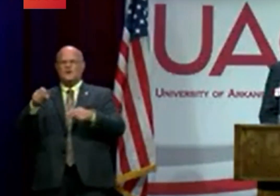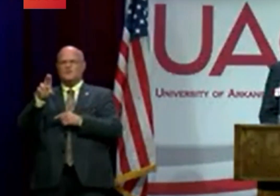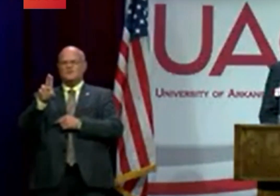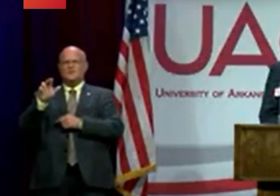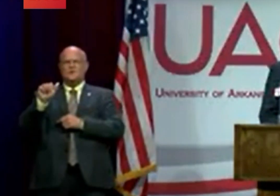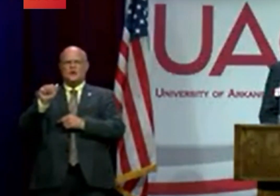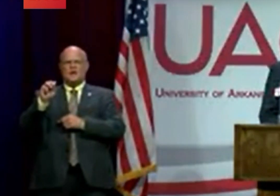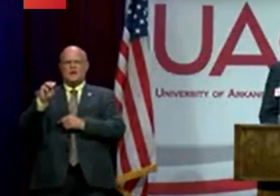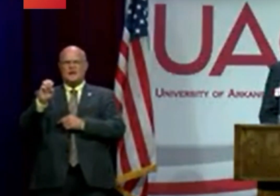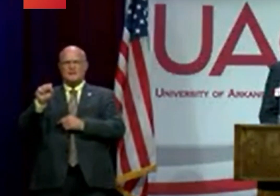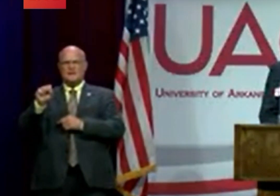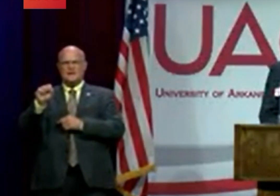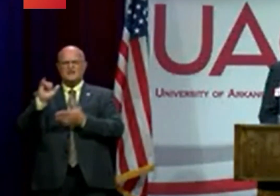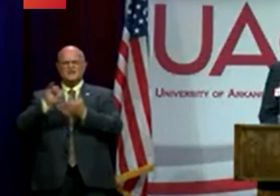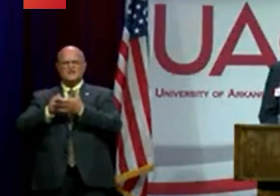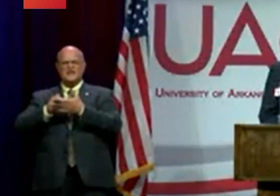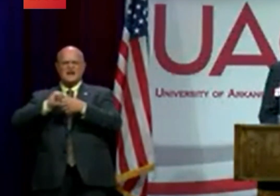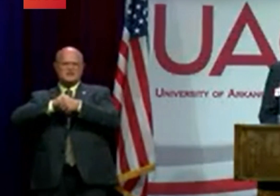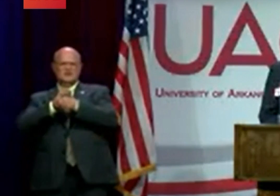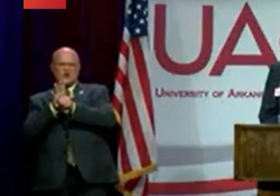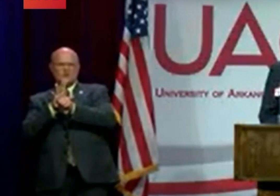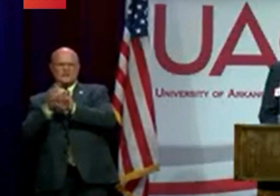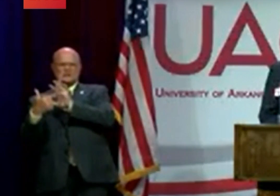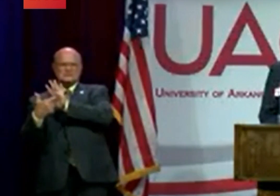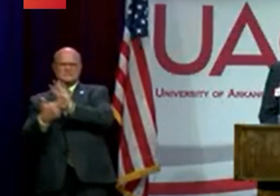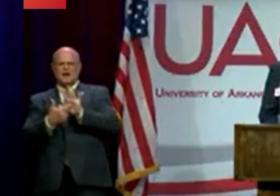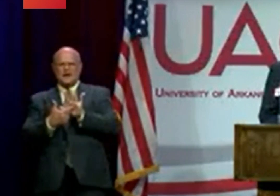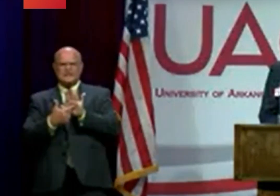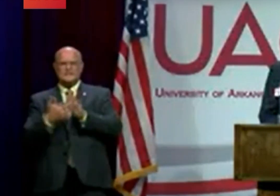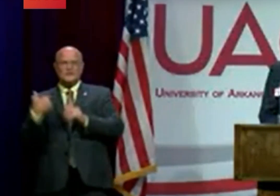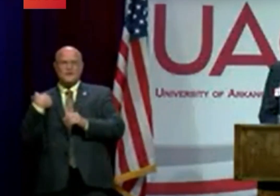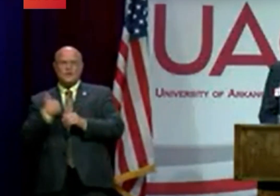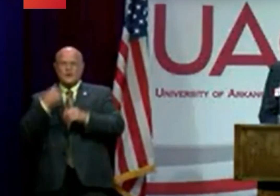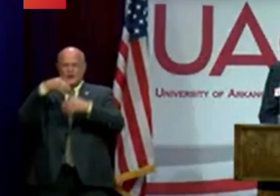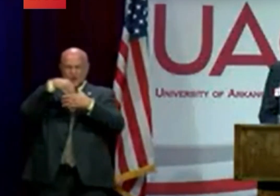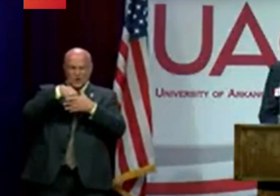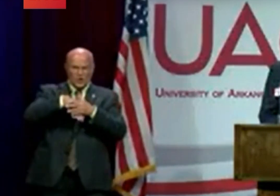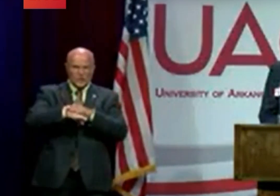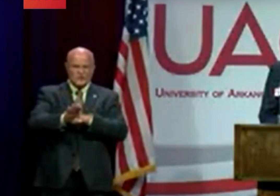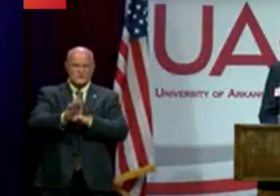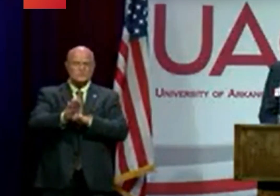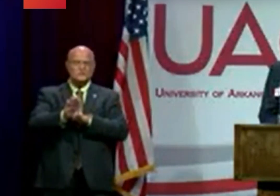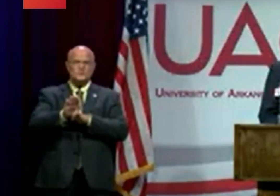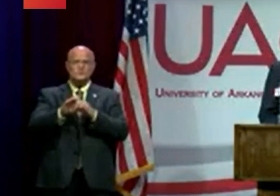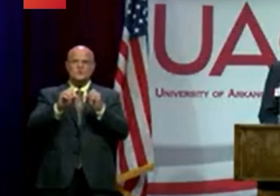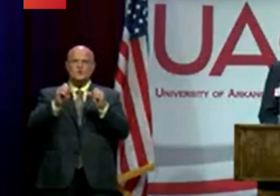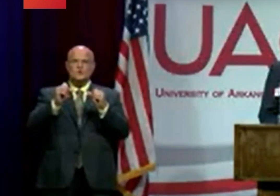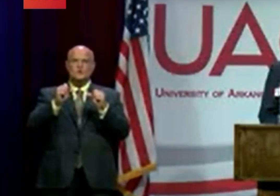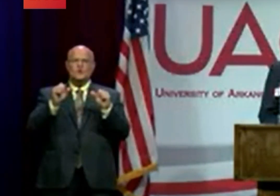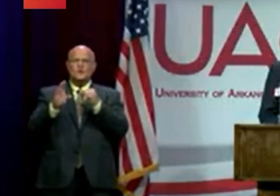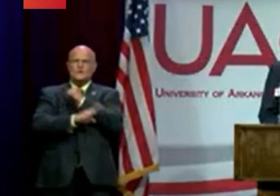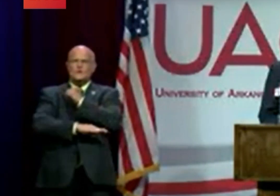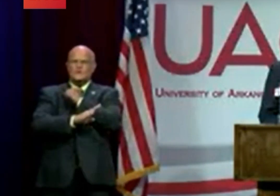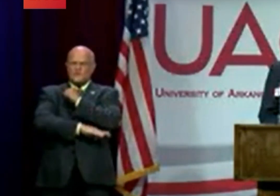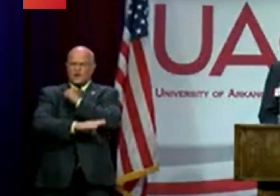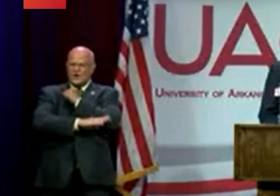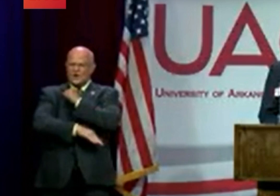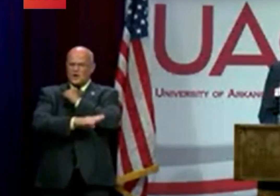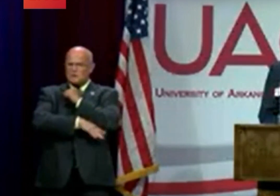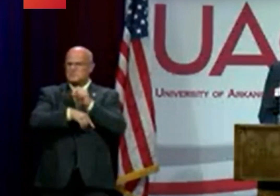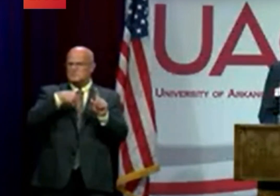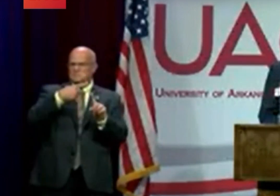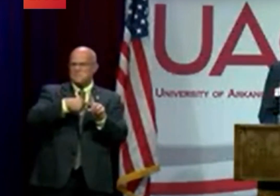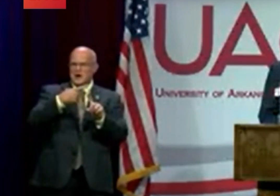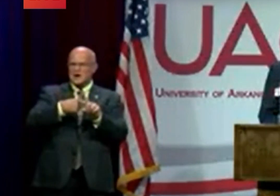the COVID-19 modeling. As we are heading into the winter months and fall, a lot of people